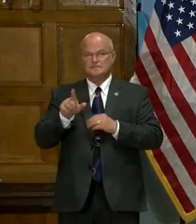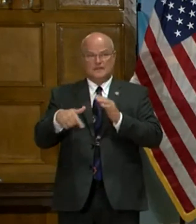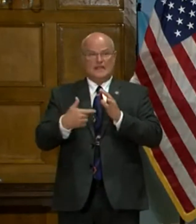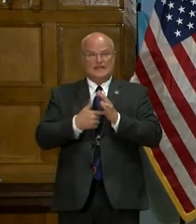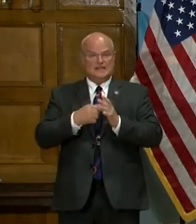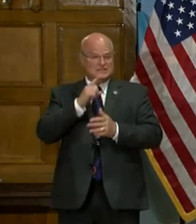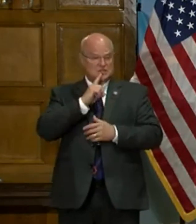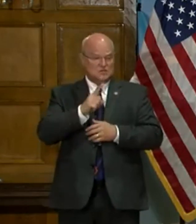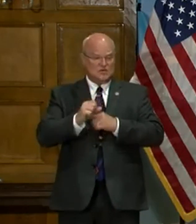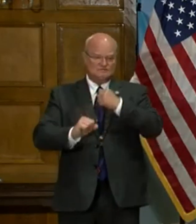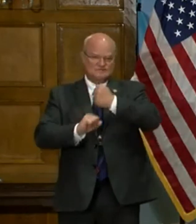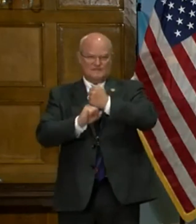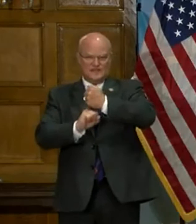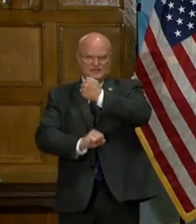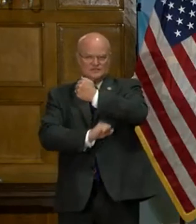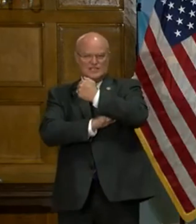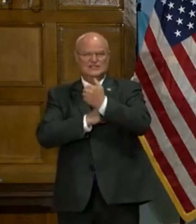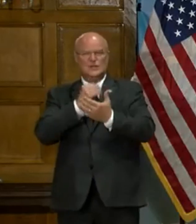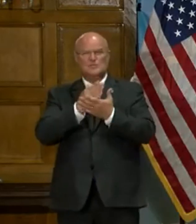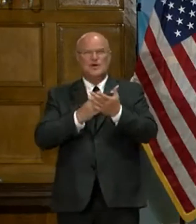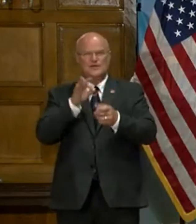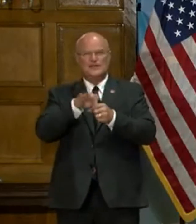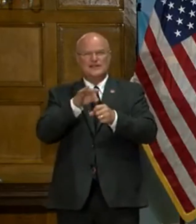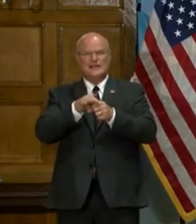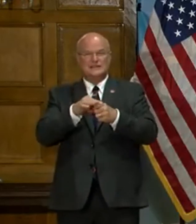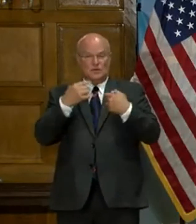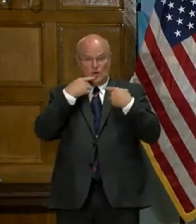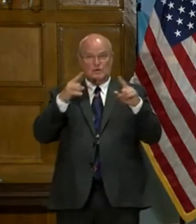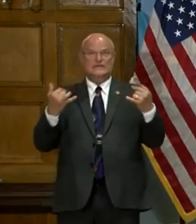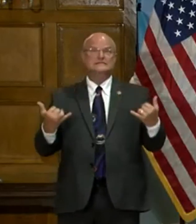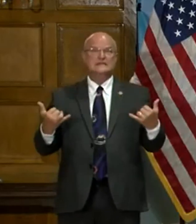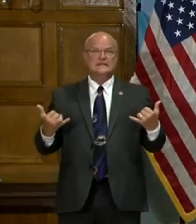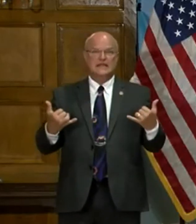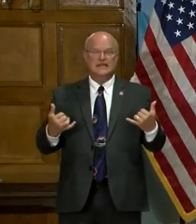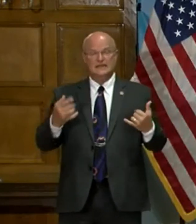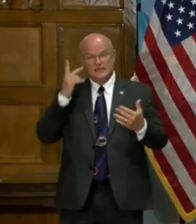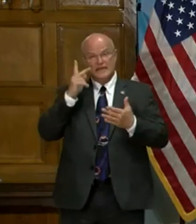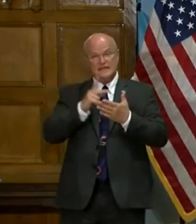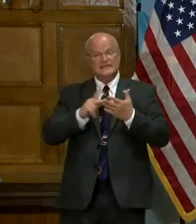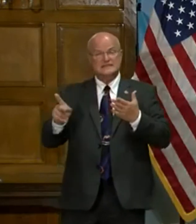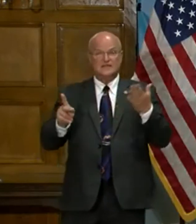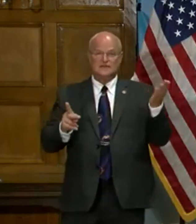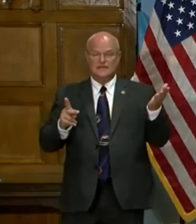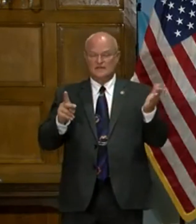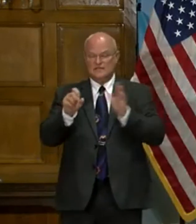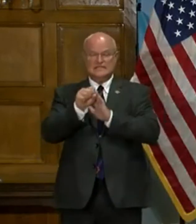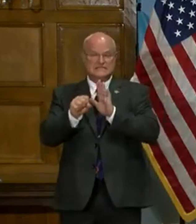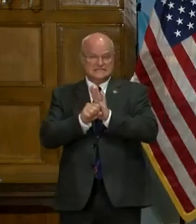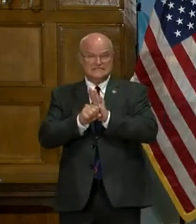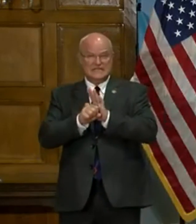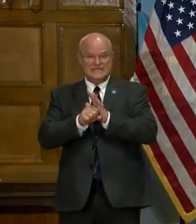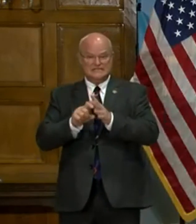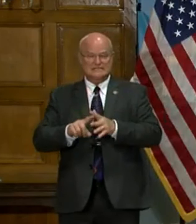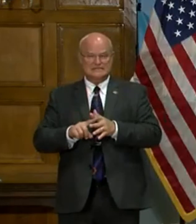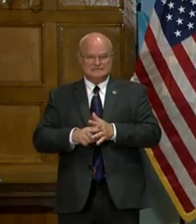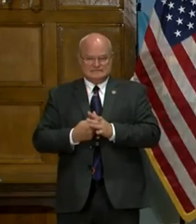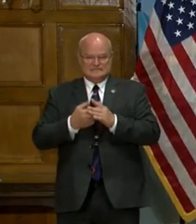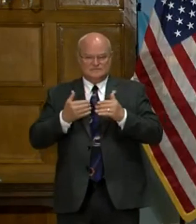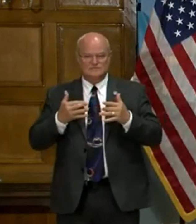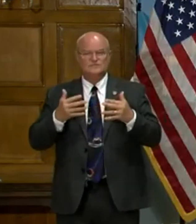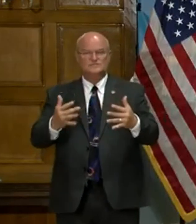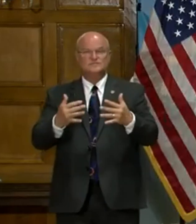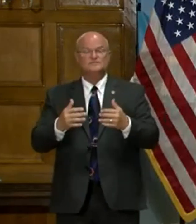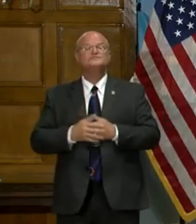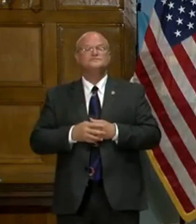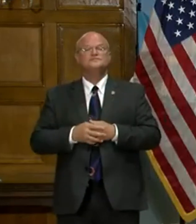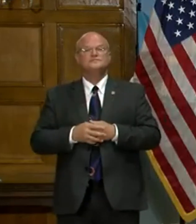This is really the foundational part of the election, what we announced today in the Secretary's State's initiative.